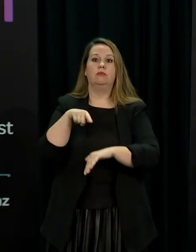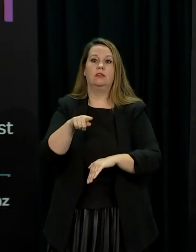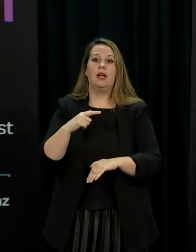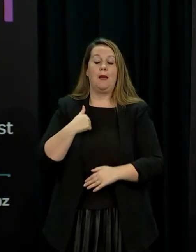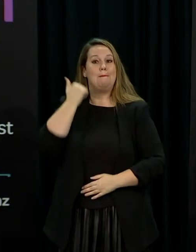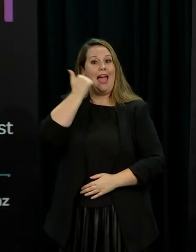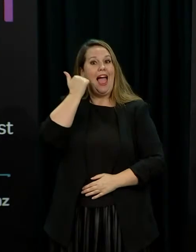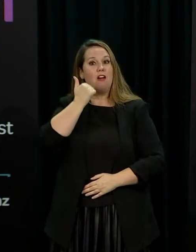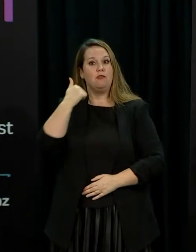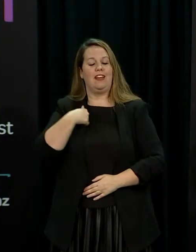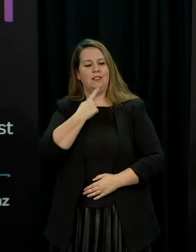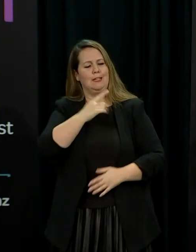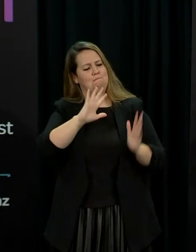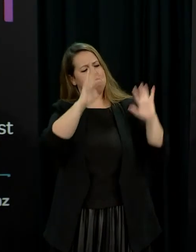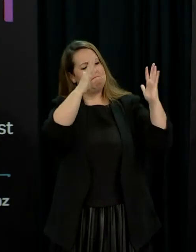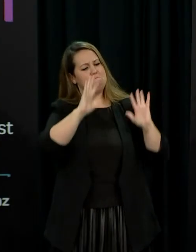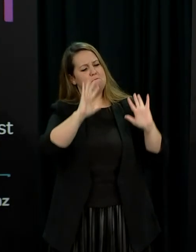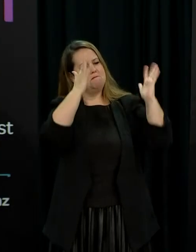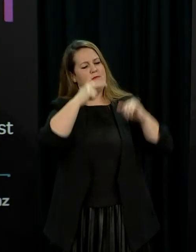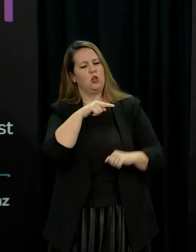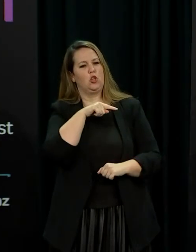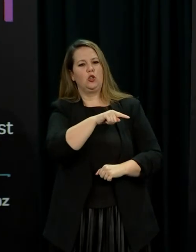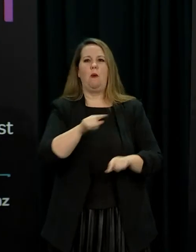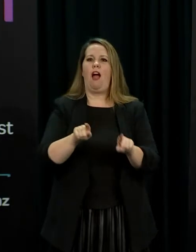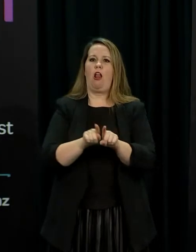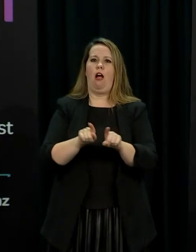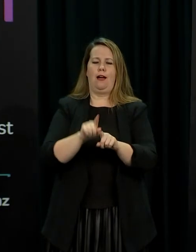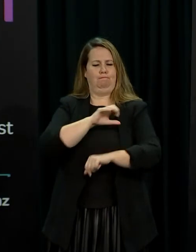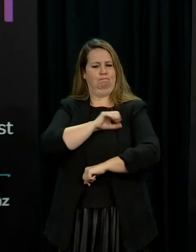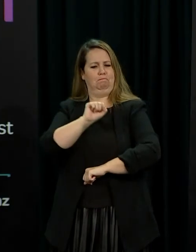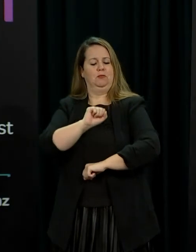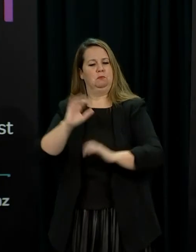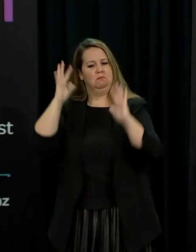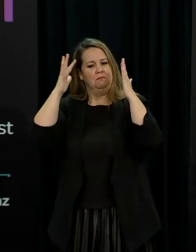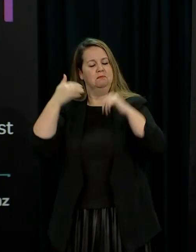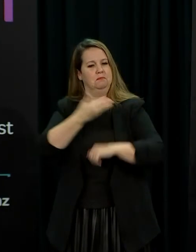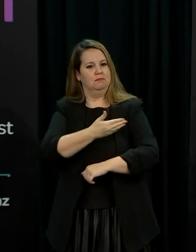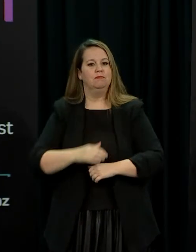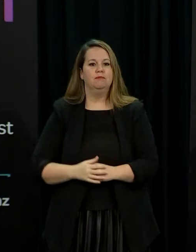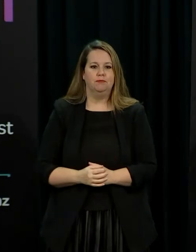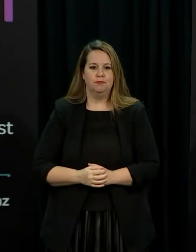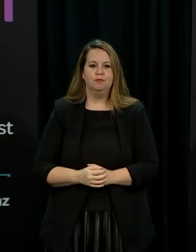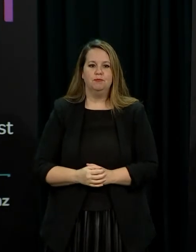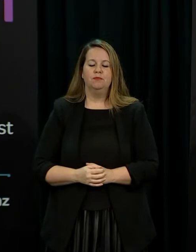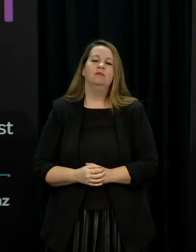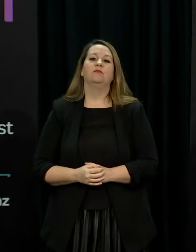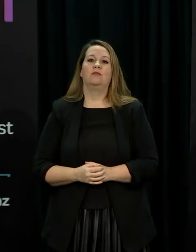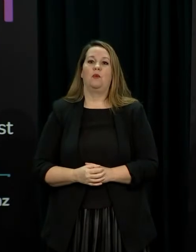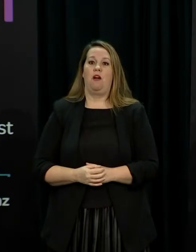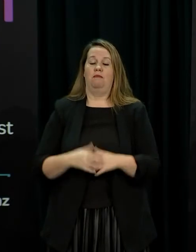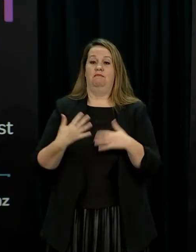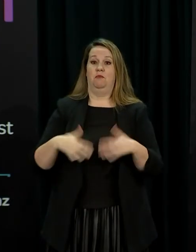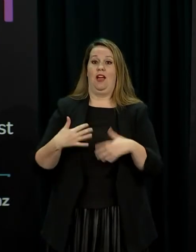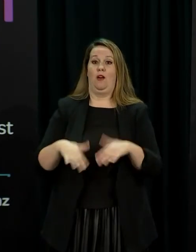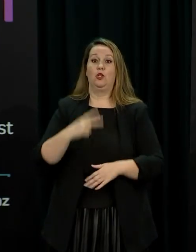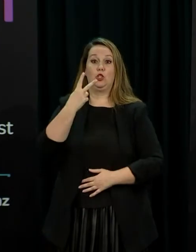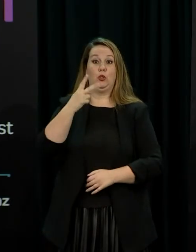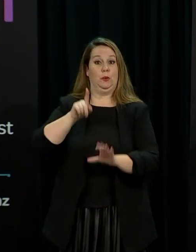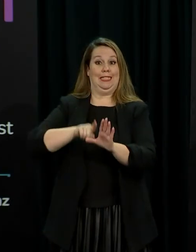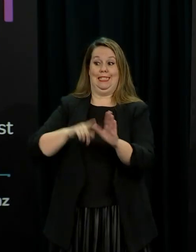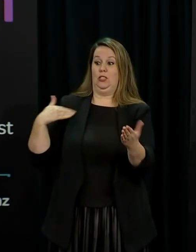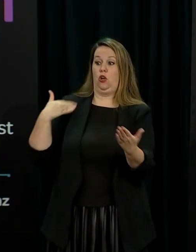it's been something I've had the opportunity to do, and I dare say in the 2 years I've only had 2